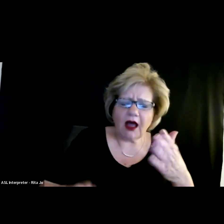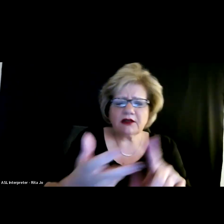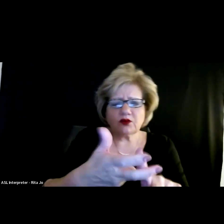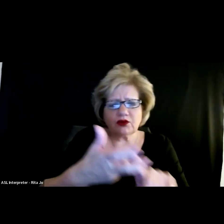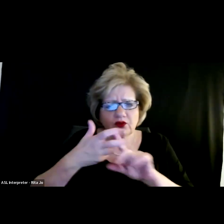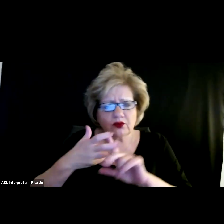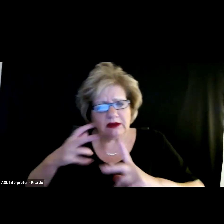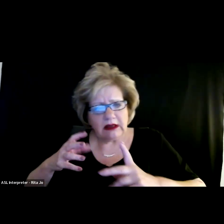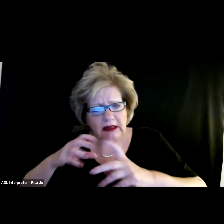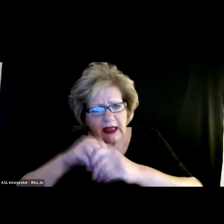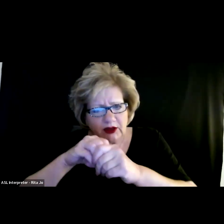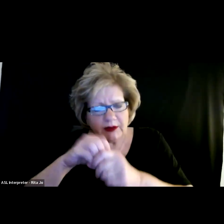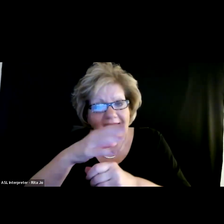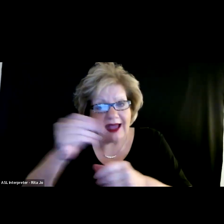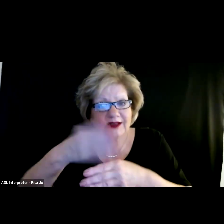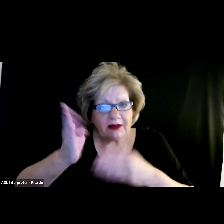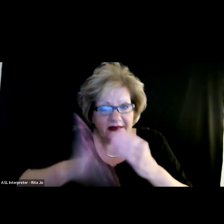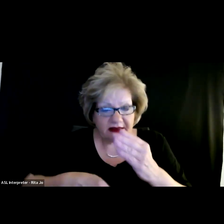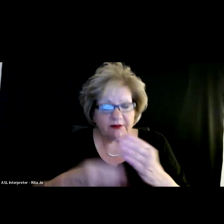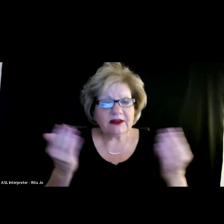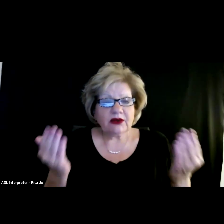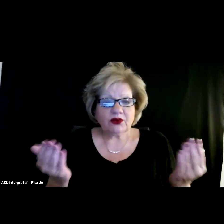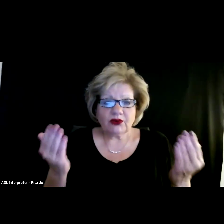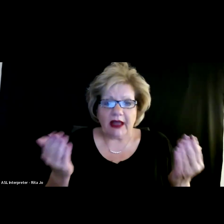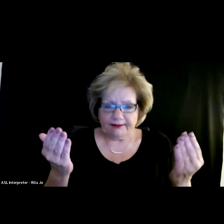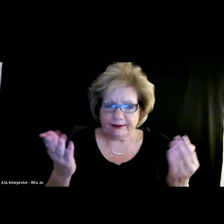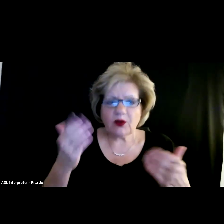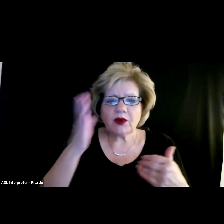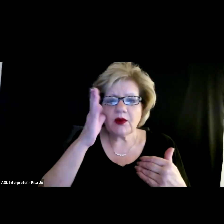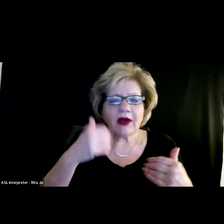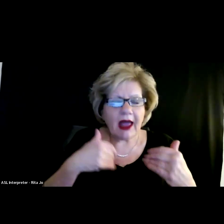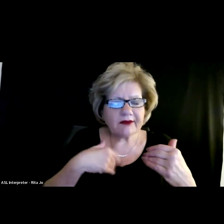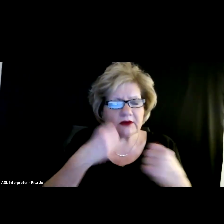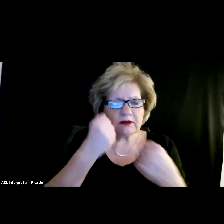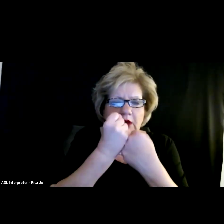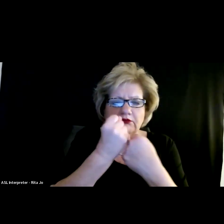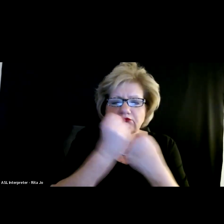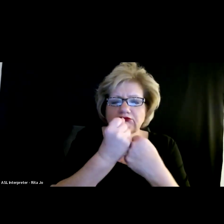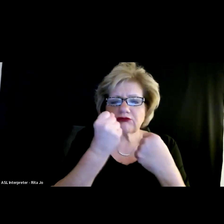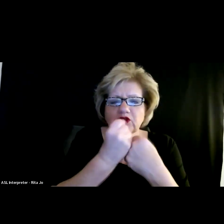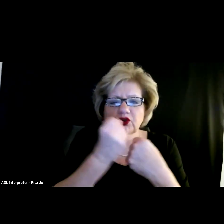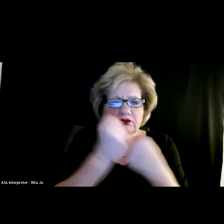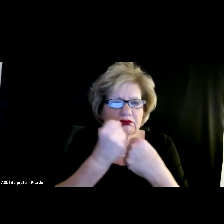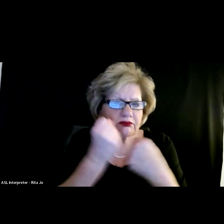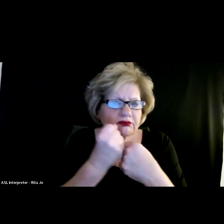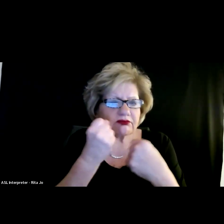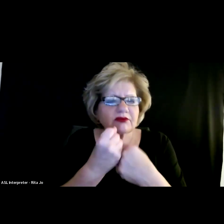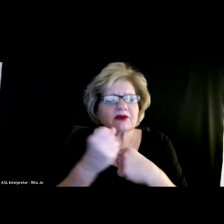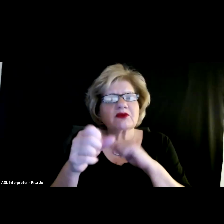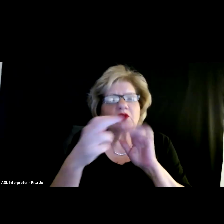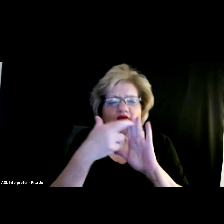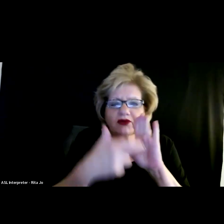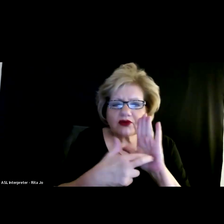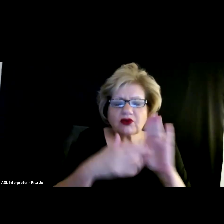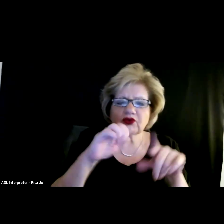completion. Today, we'll hear from some of our partners, including sponsors of registered apprenticeship programs and government partners that